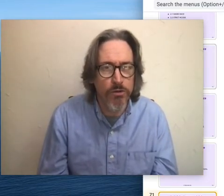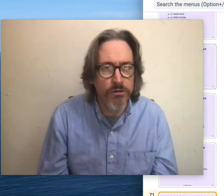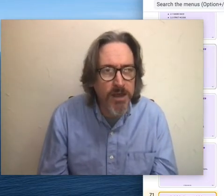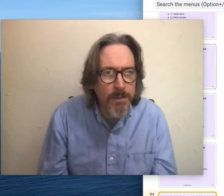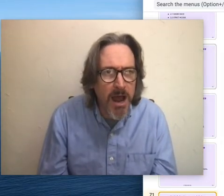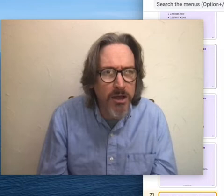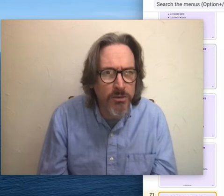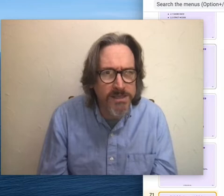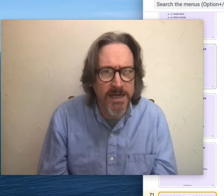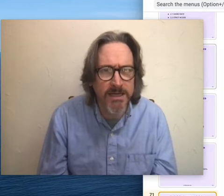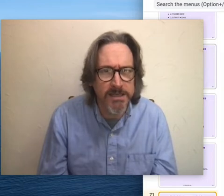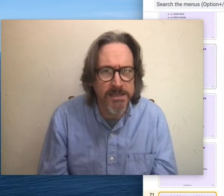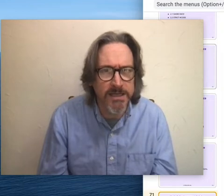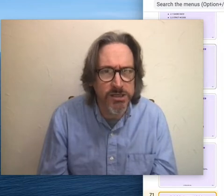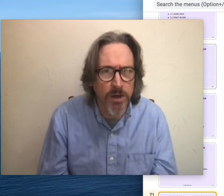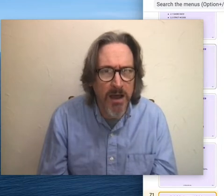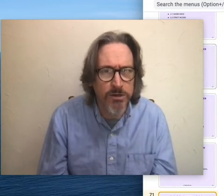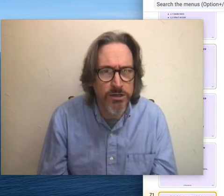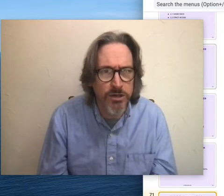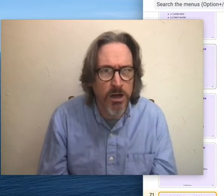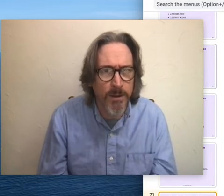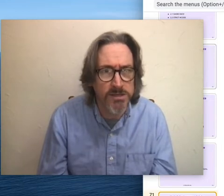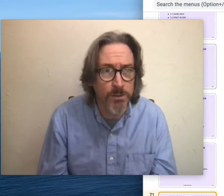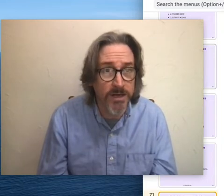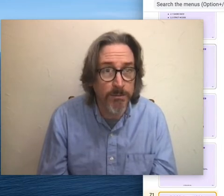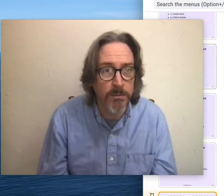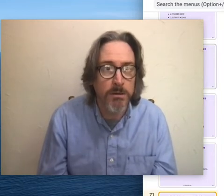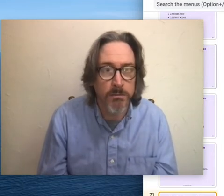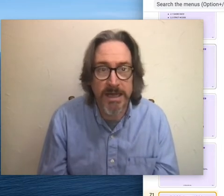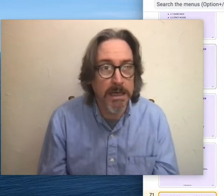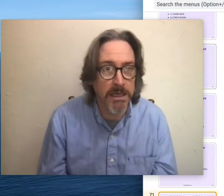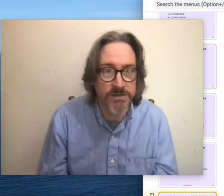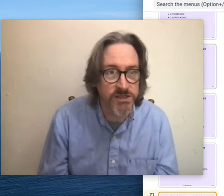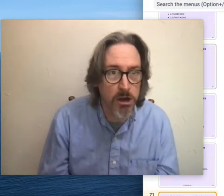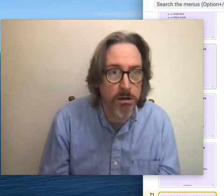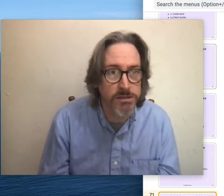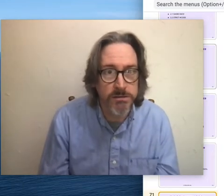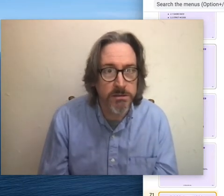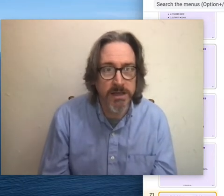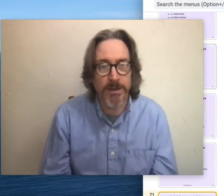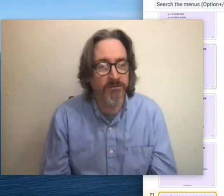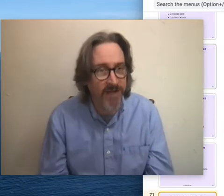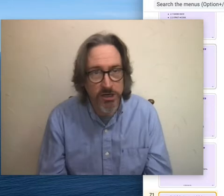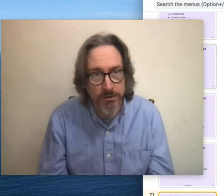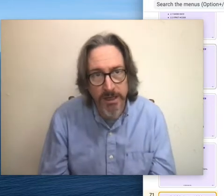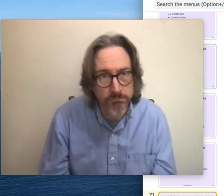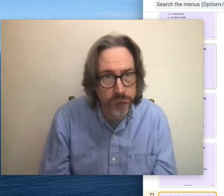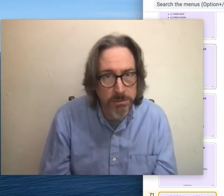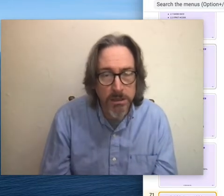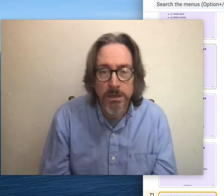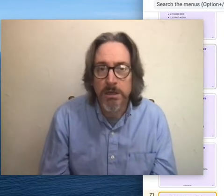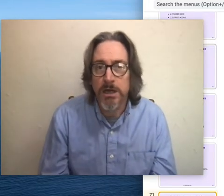So think about how you would sign these things. So how would you talk about someone getting lots of scars, that being a fashion